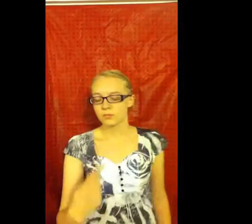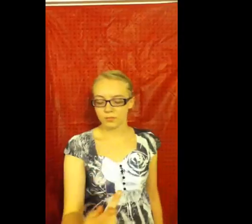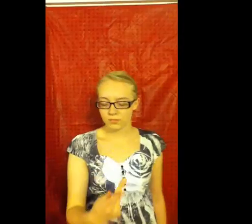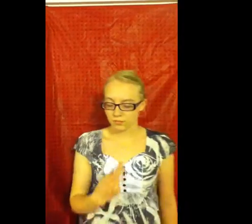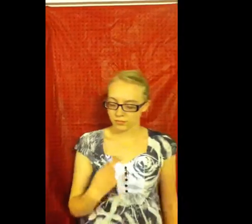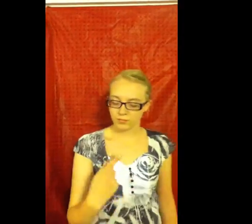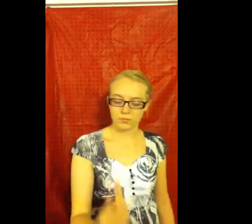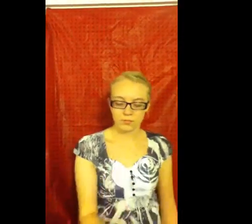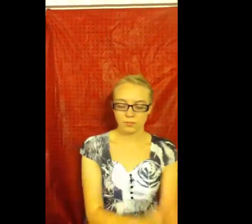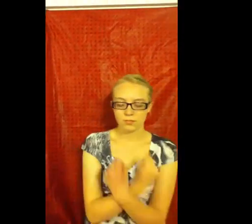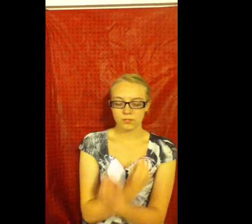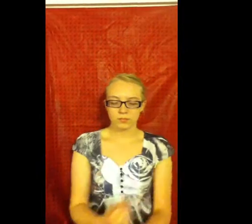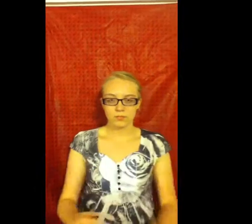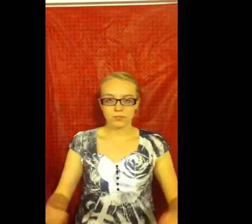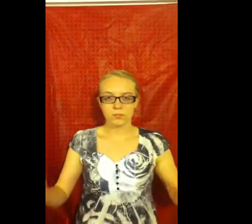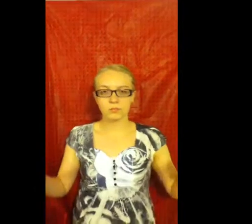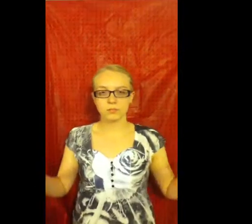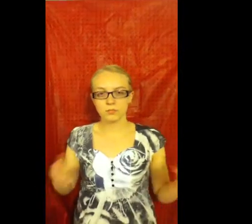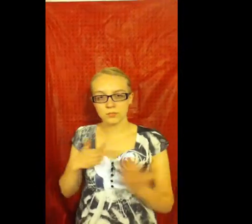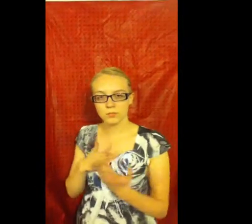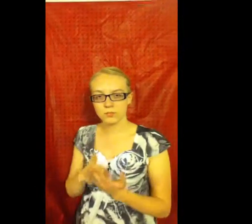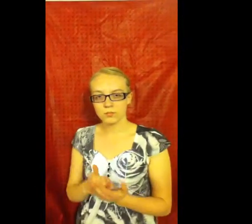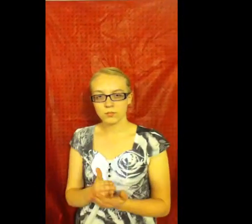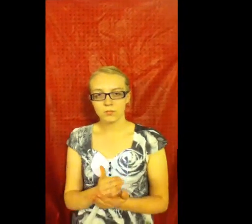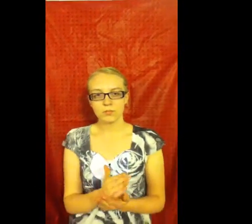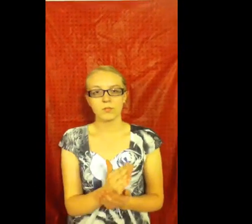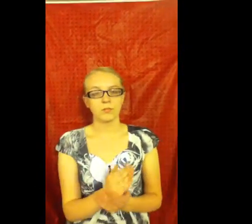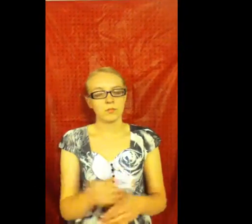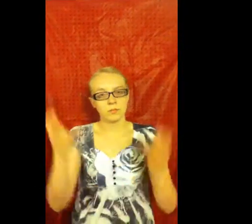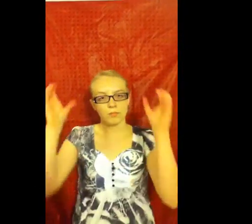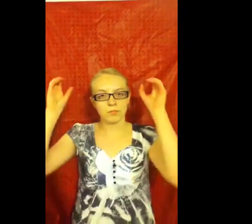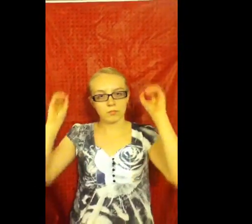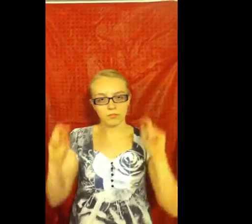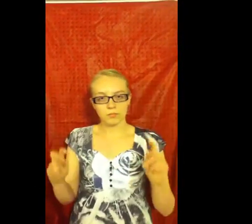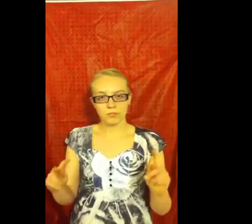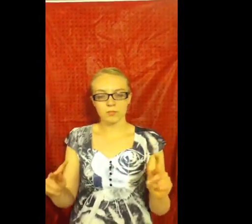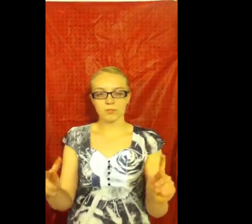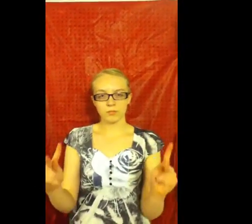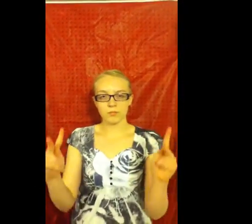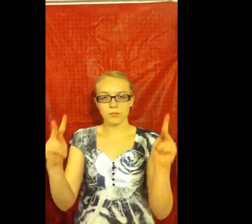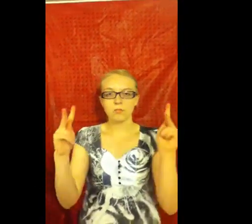And and I'll be safe And sound